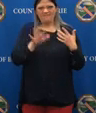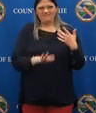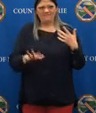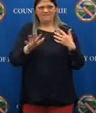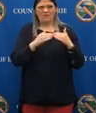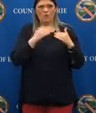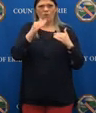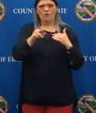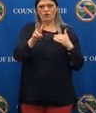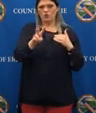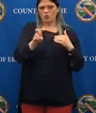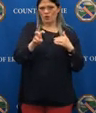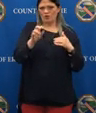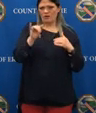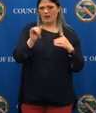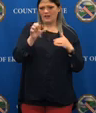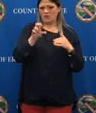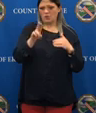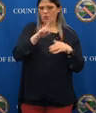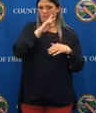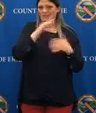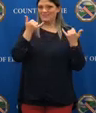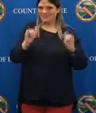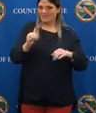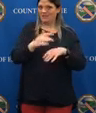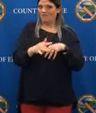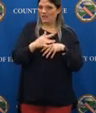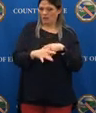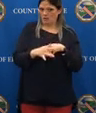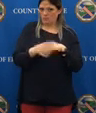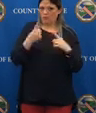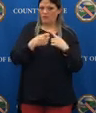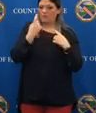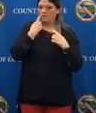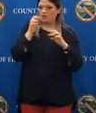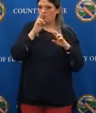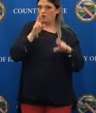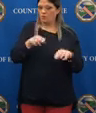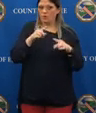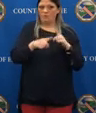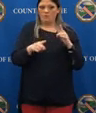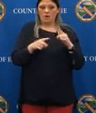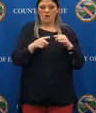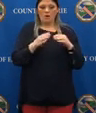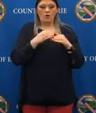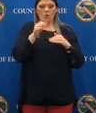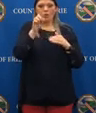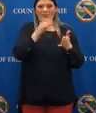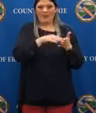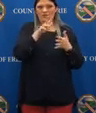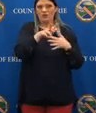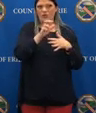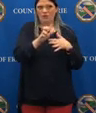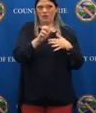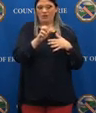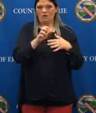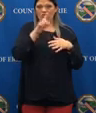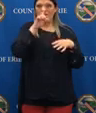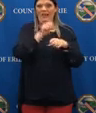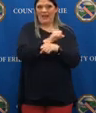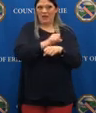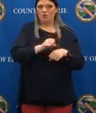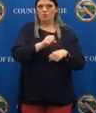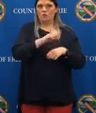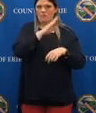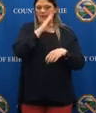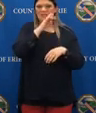little over 200 ICU beds that are available that I saw from the most recent report, but there are over 1,300 actual hospital beds in Erie County that are